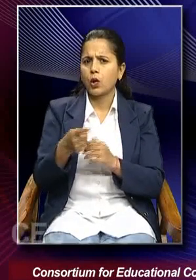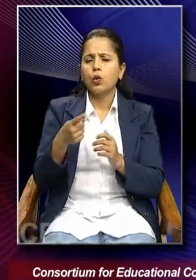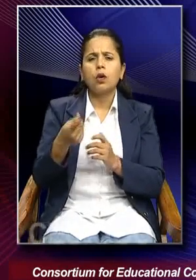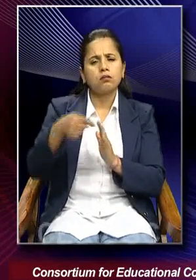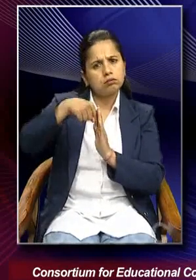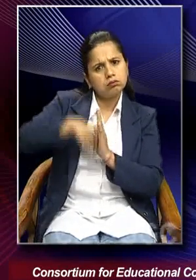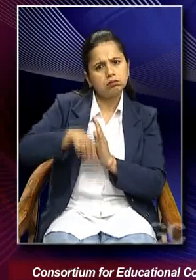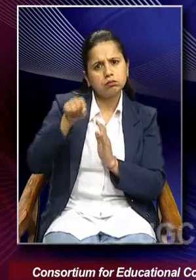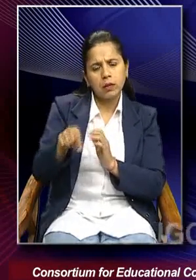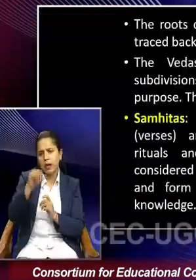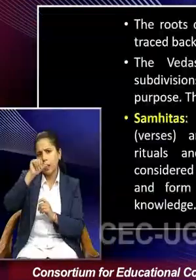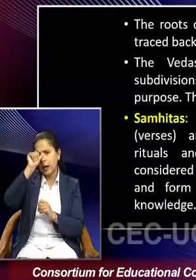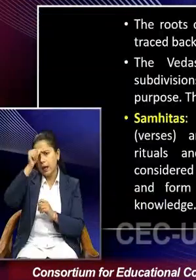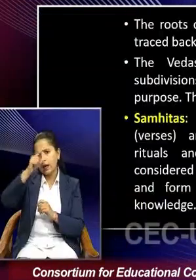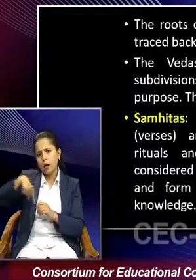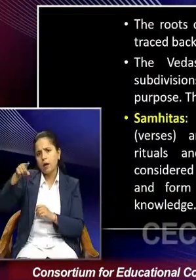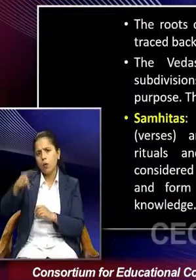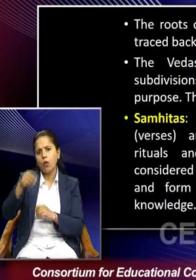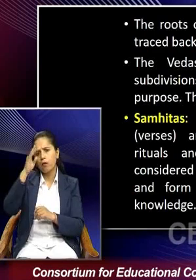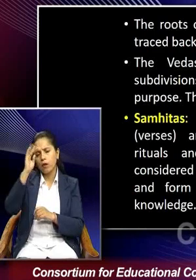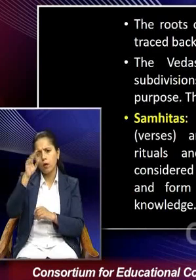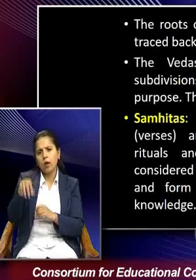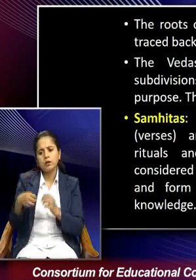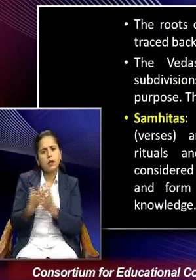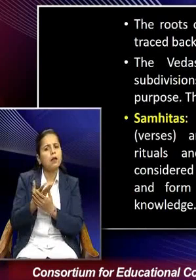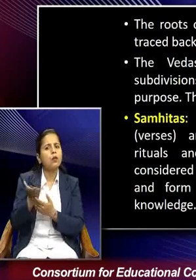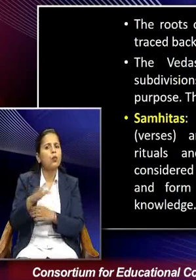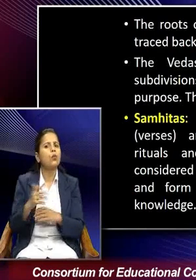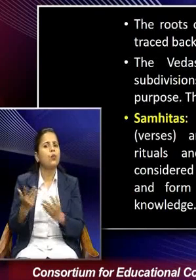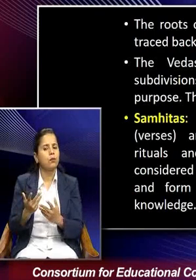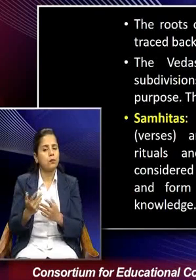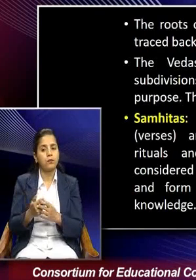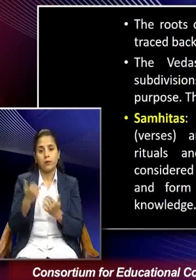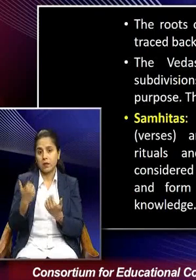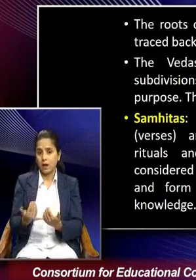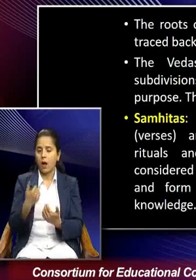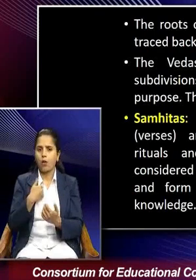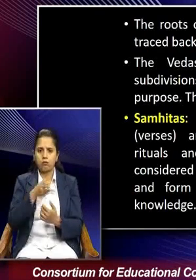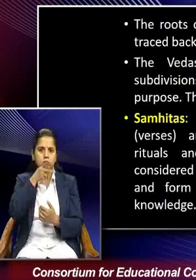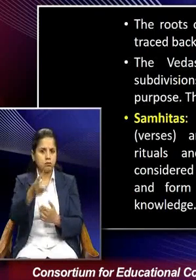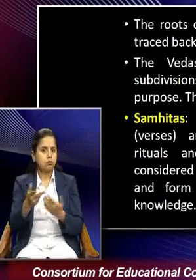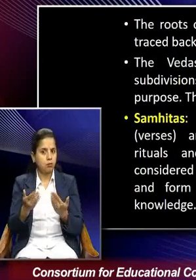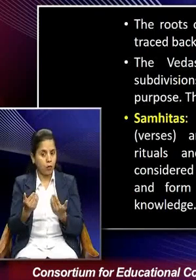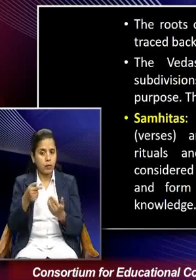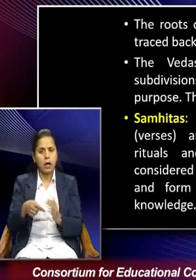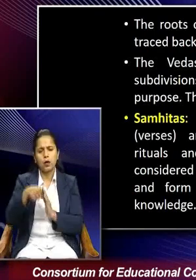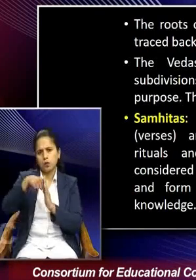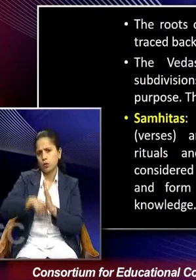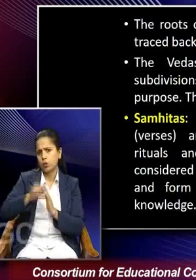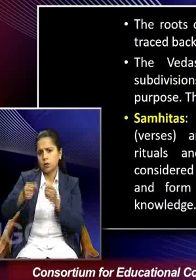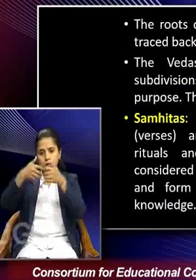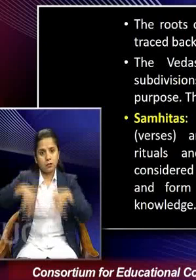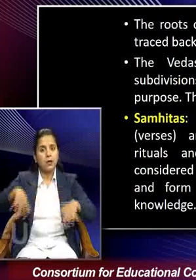of Indian philosophy is traced in? So here we can say that the roots of